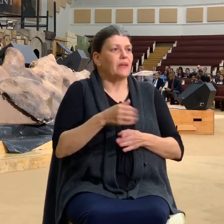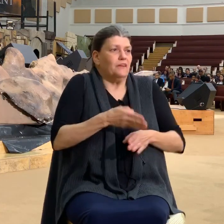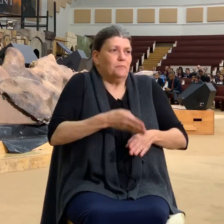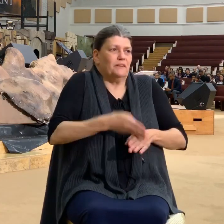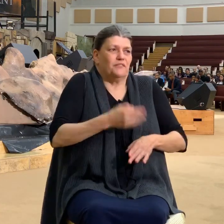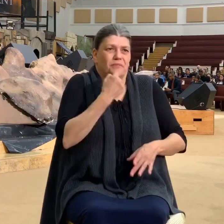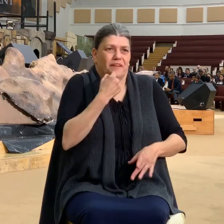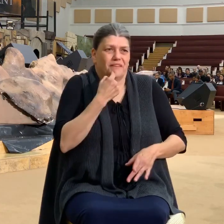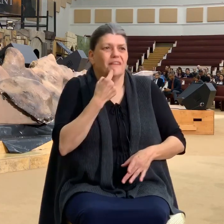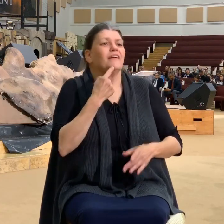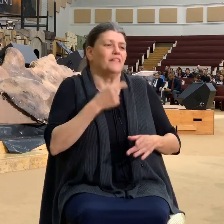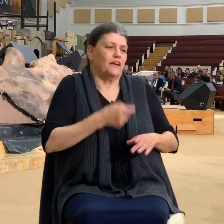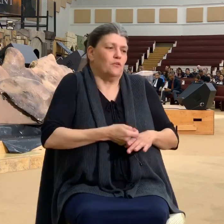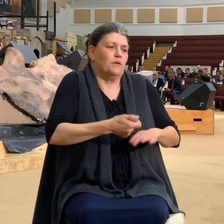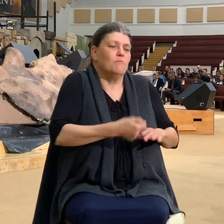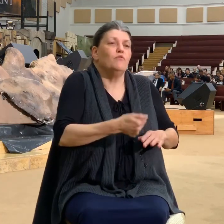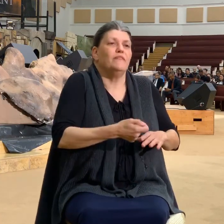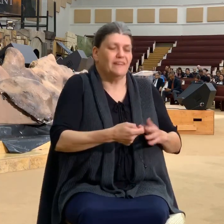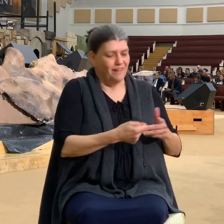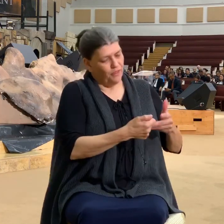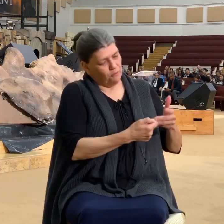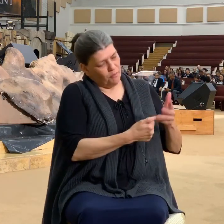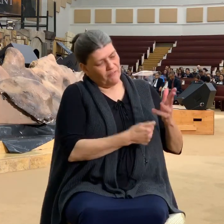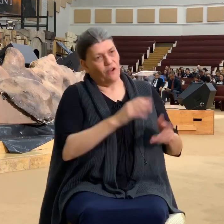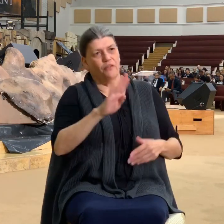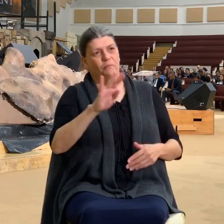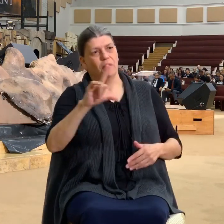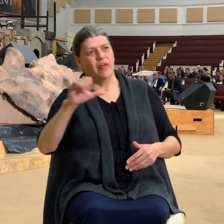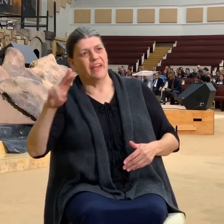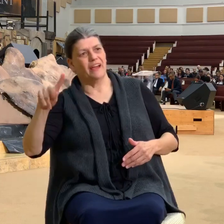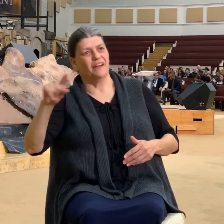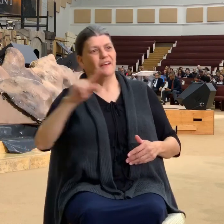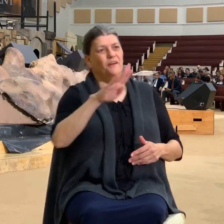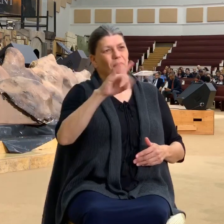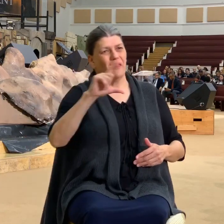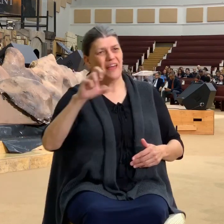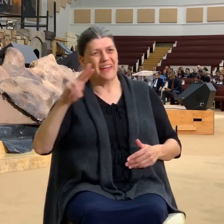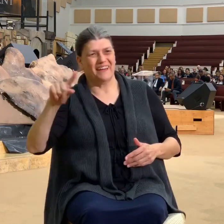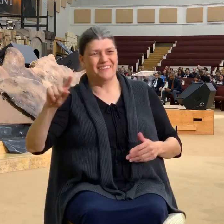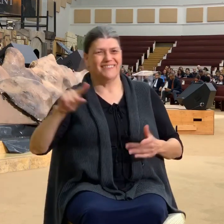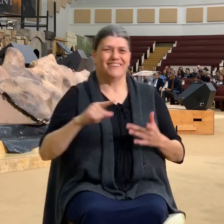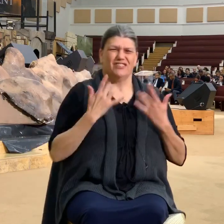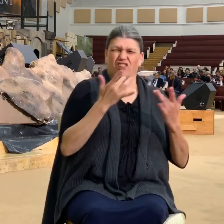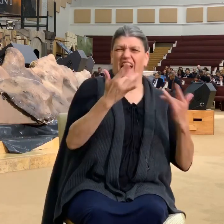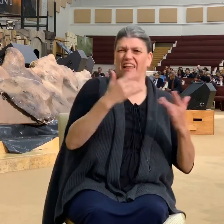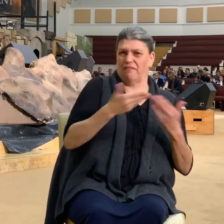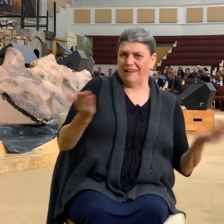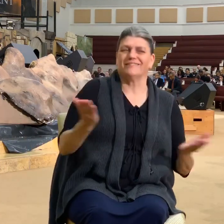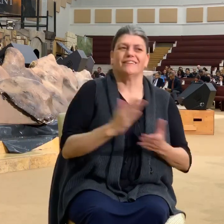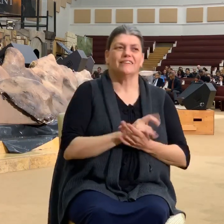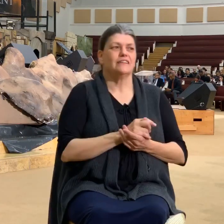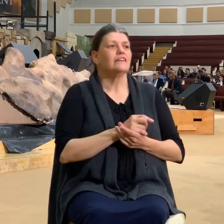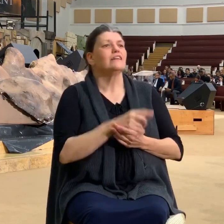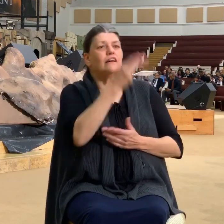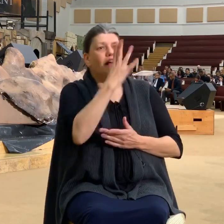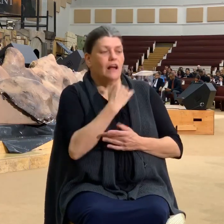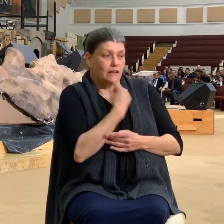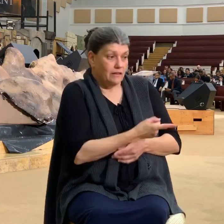bling, as they're unpacking all that off their body, God says to Moses